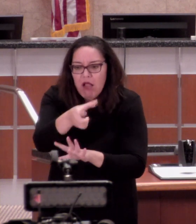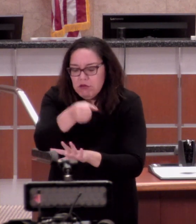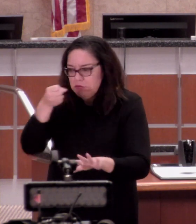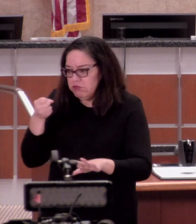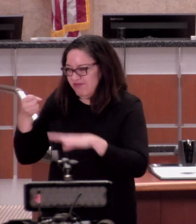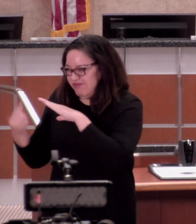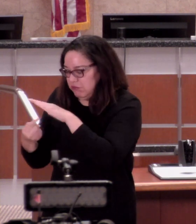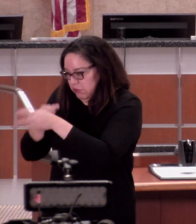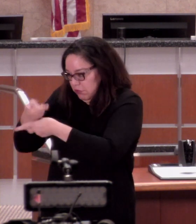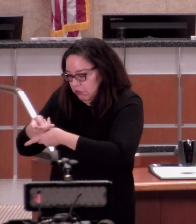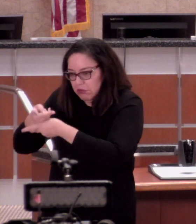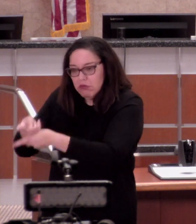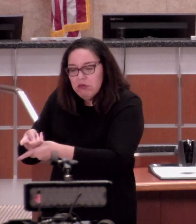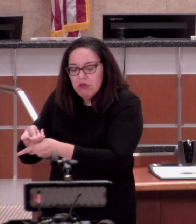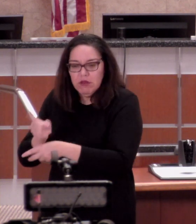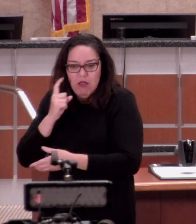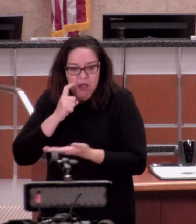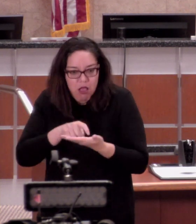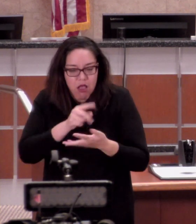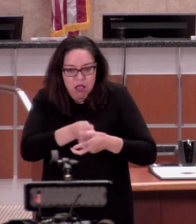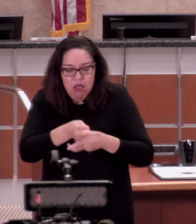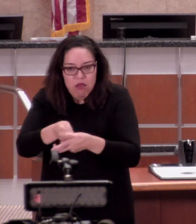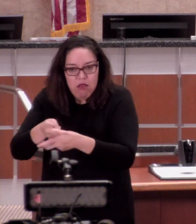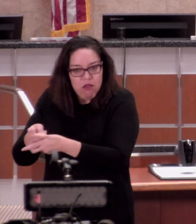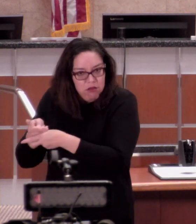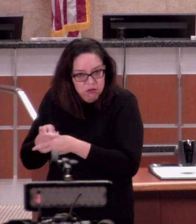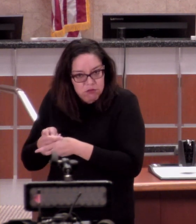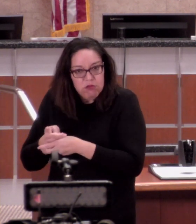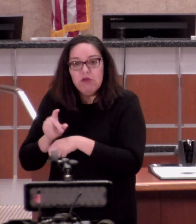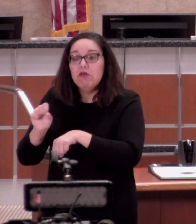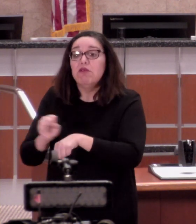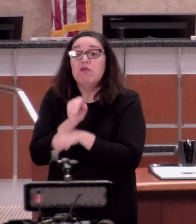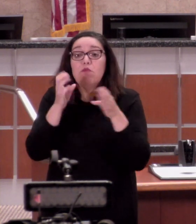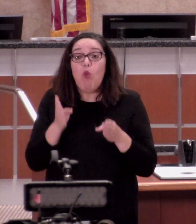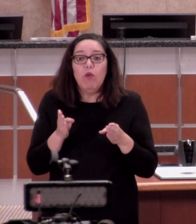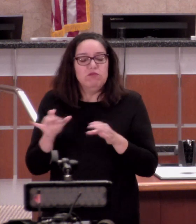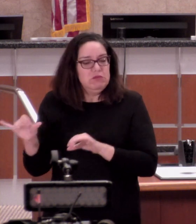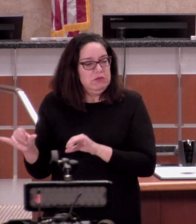treating them. For employees, the same goes true.